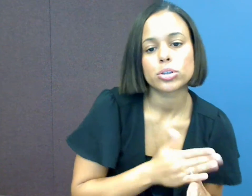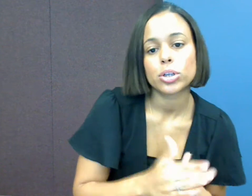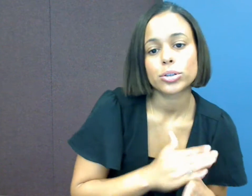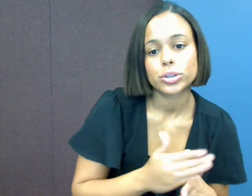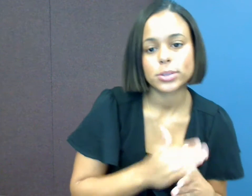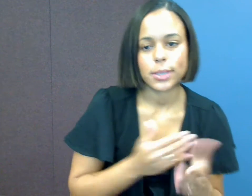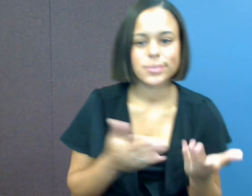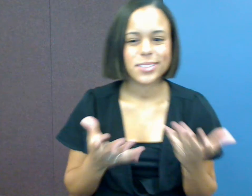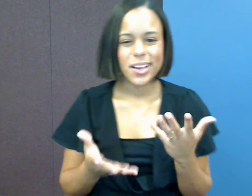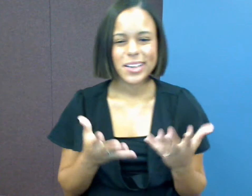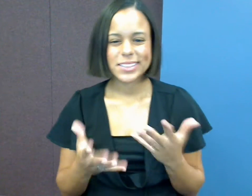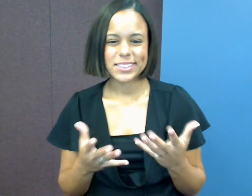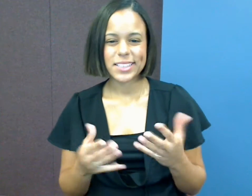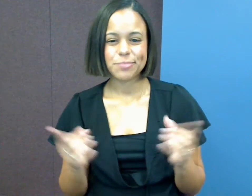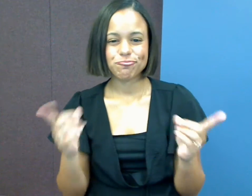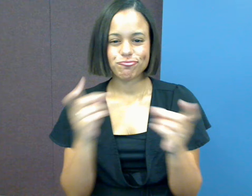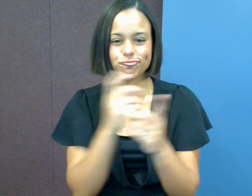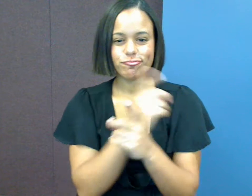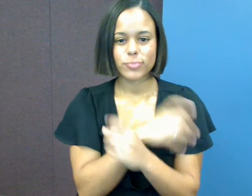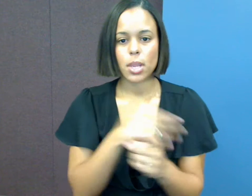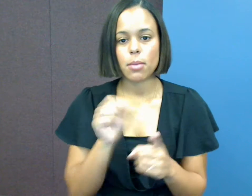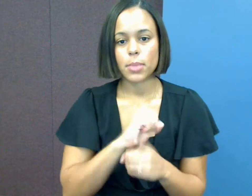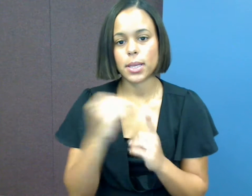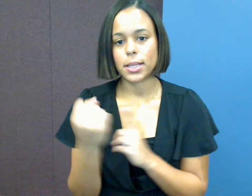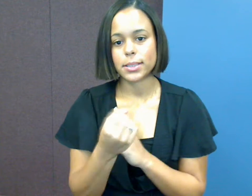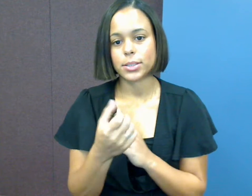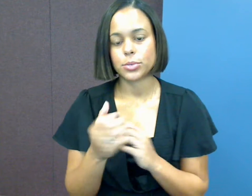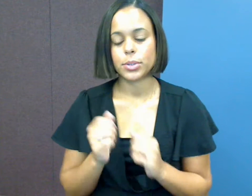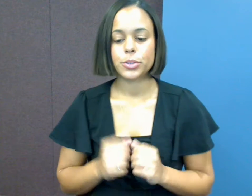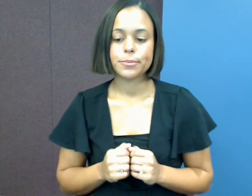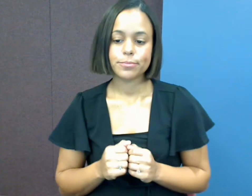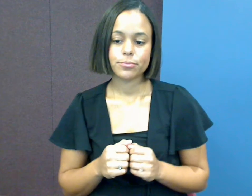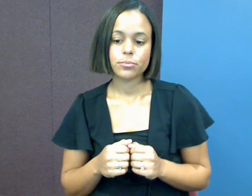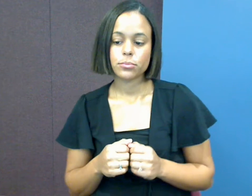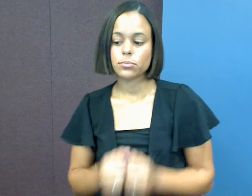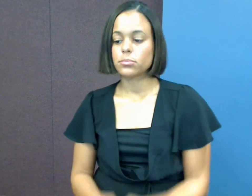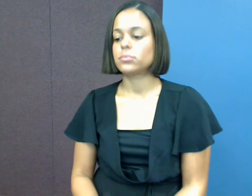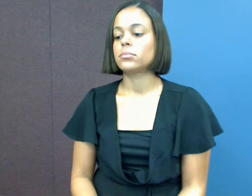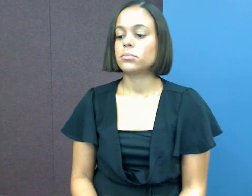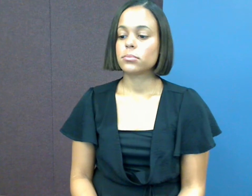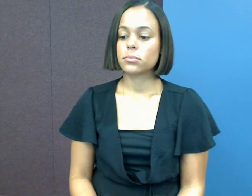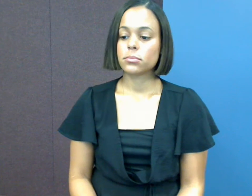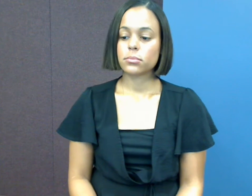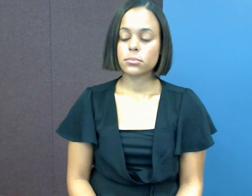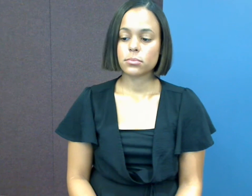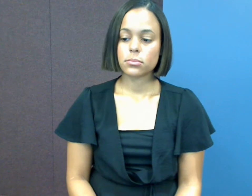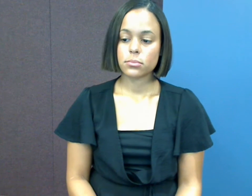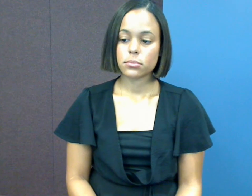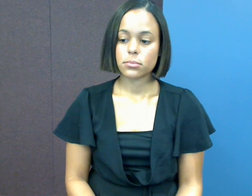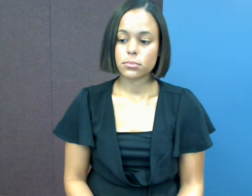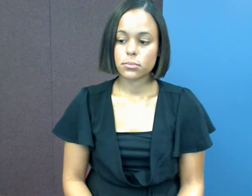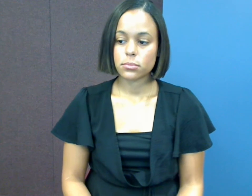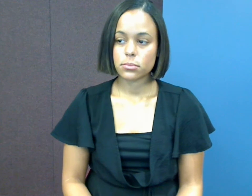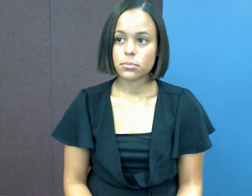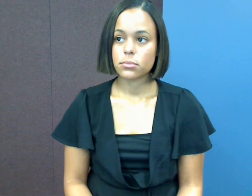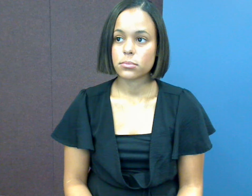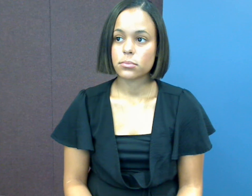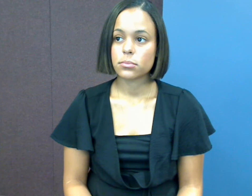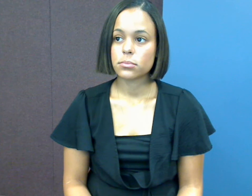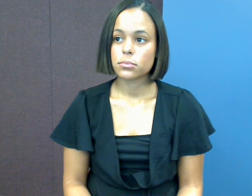And the other criteria that must be met is that the student has not faced a withholding of